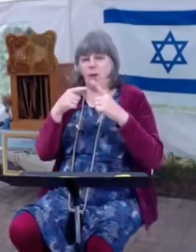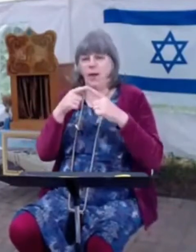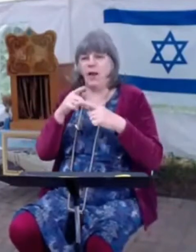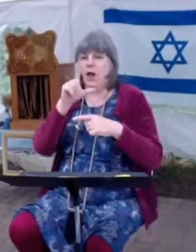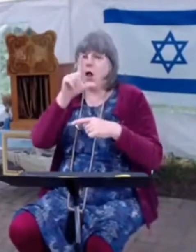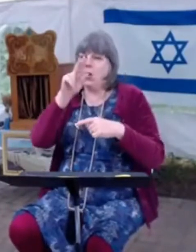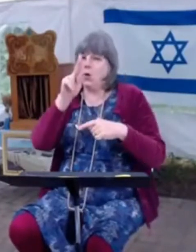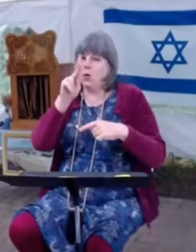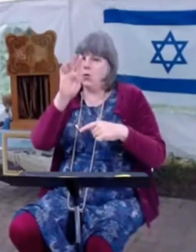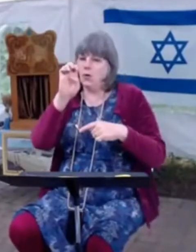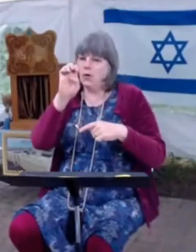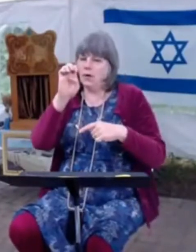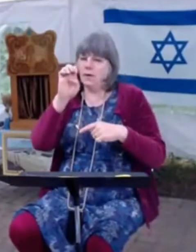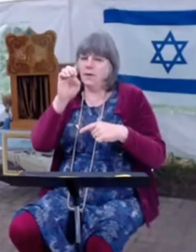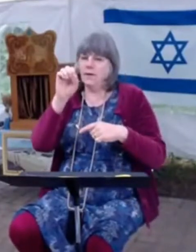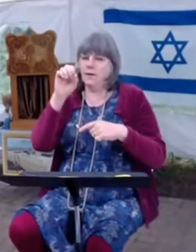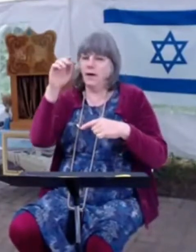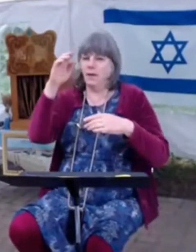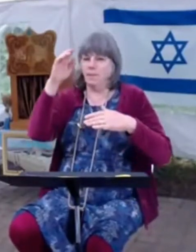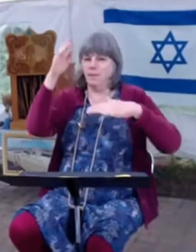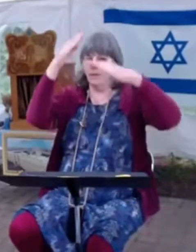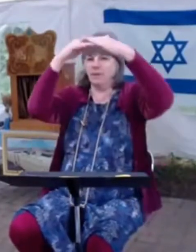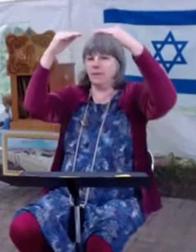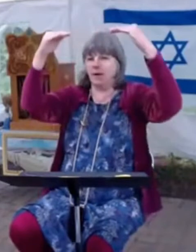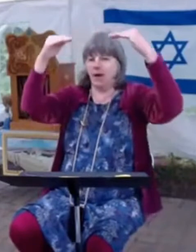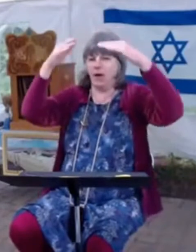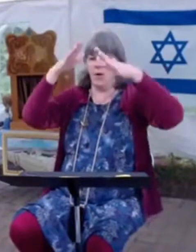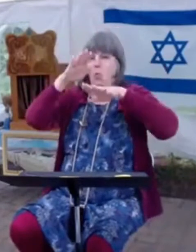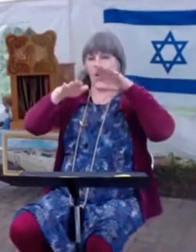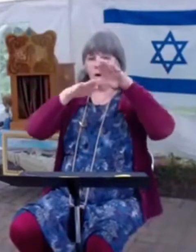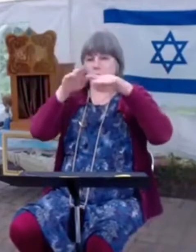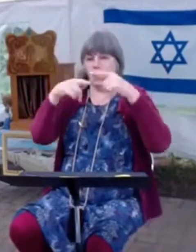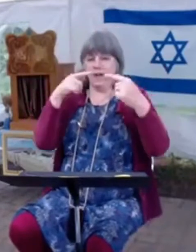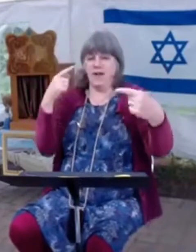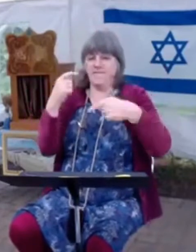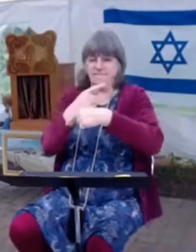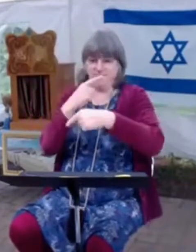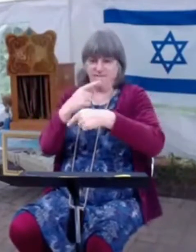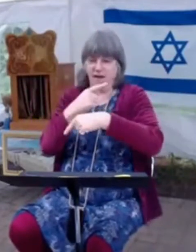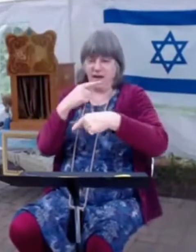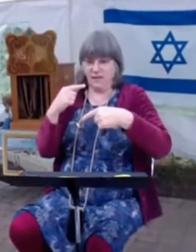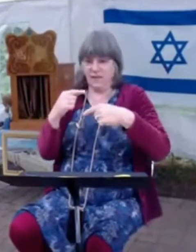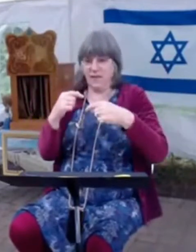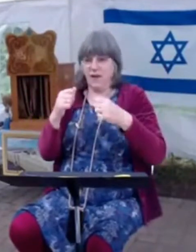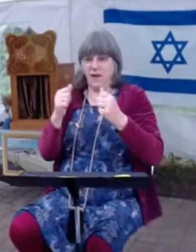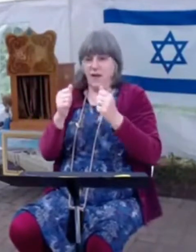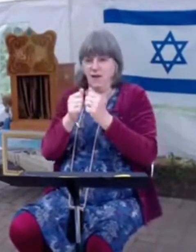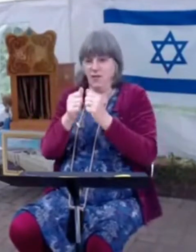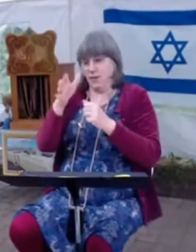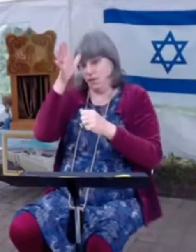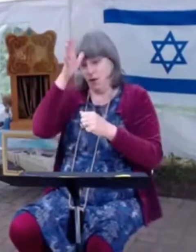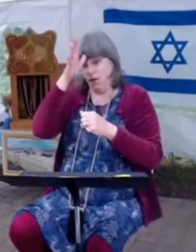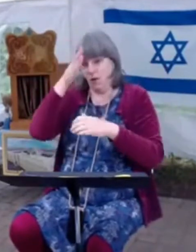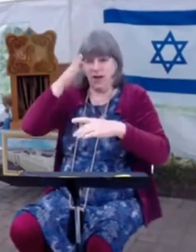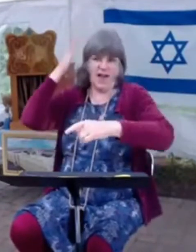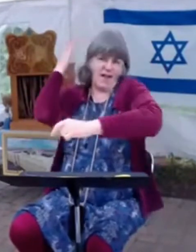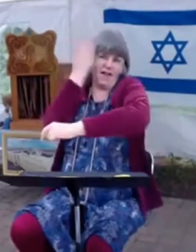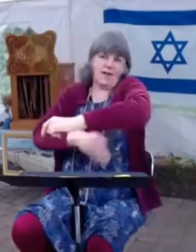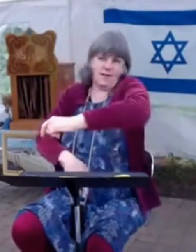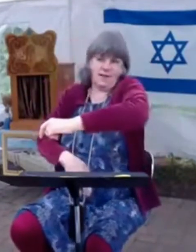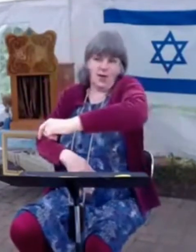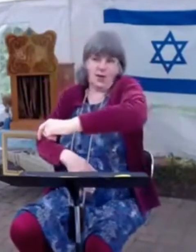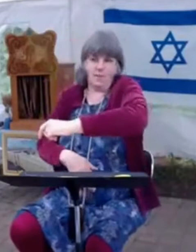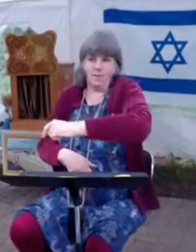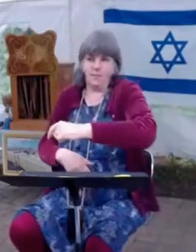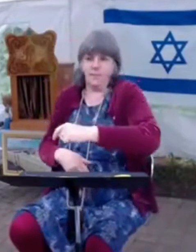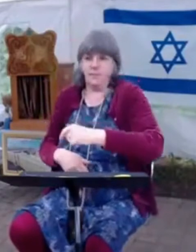in Star Wars fights against his father. And when he cuts the arm of his father,